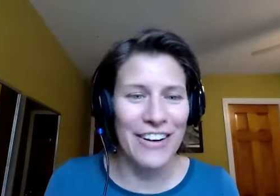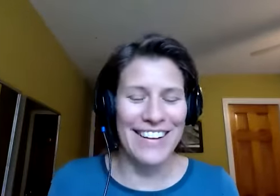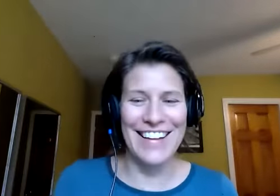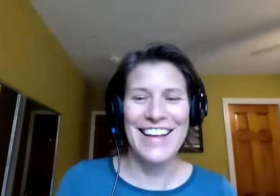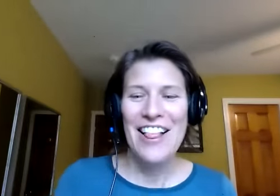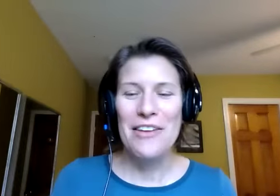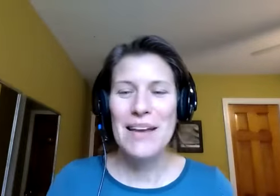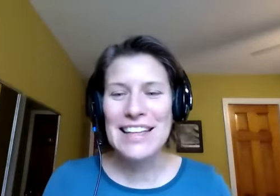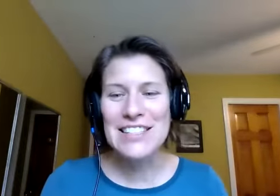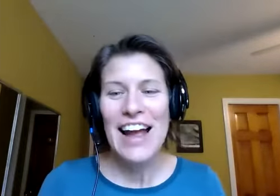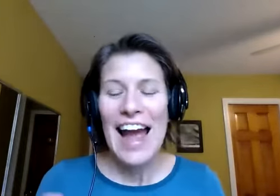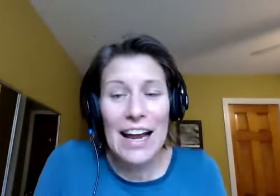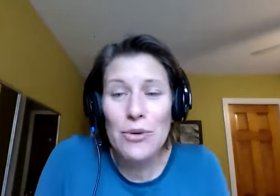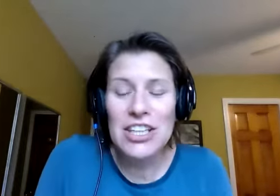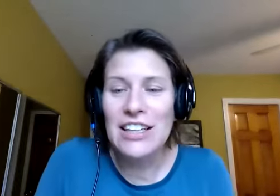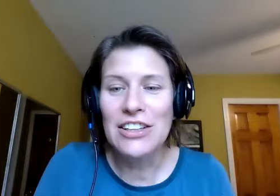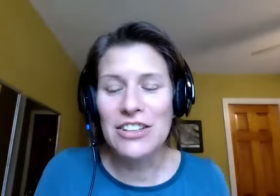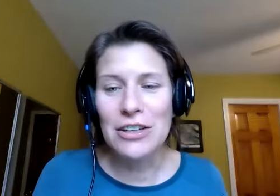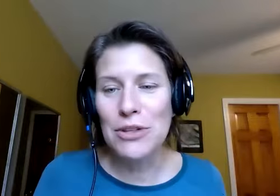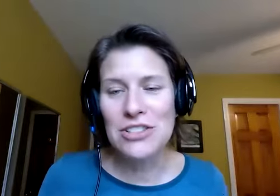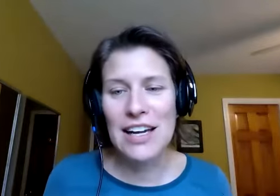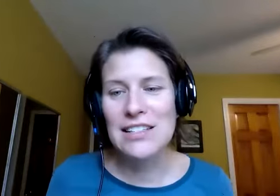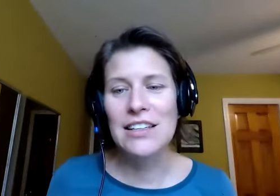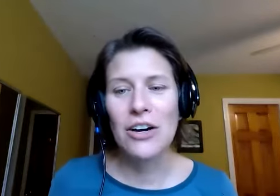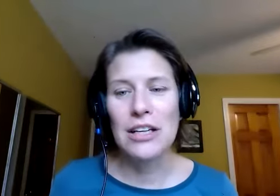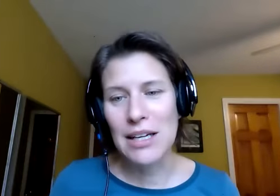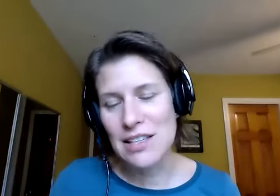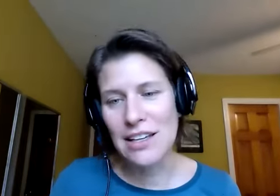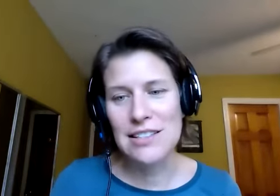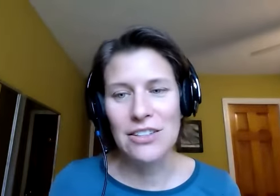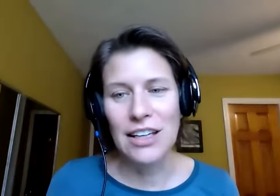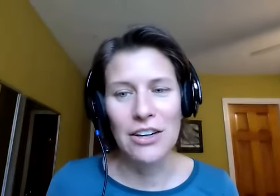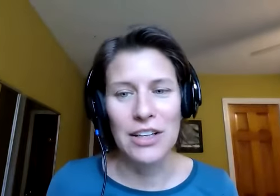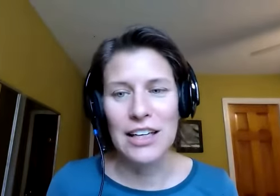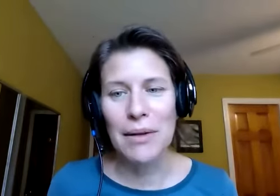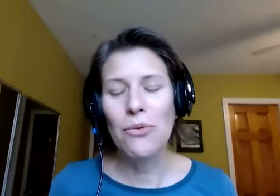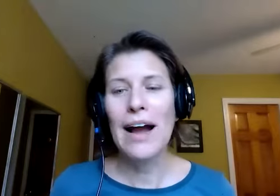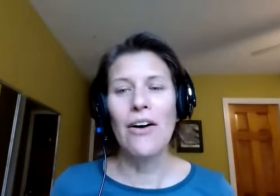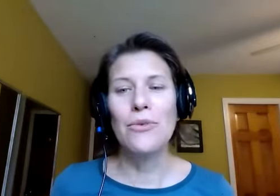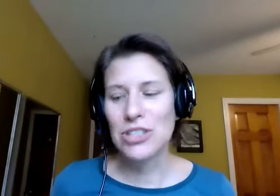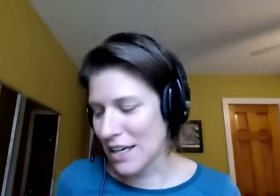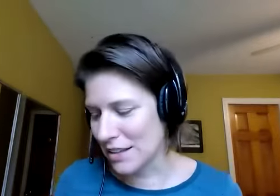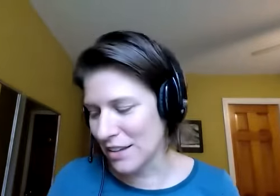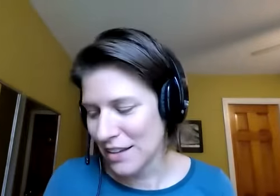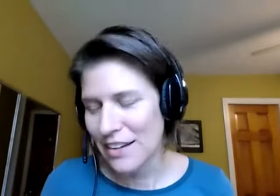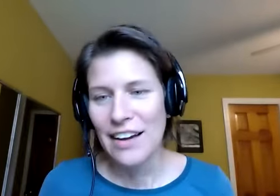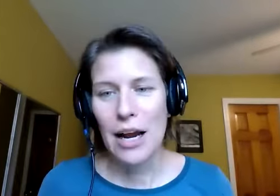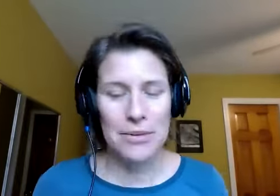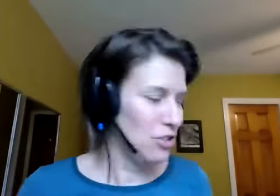that make it easier. And I wish I could learn computer science and coding. My son is learning coding. I'm like, wow, I wish I had an opportunity